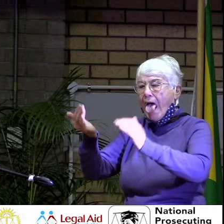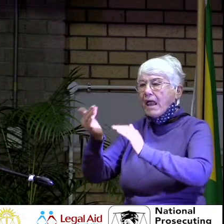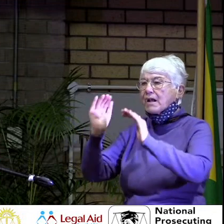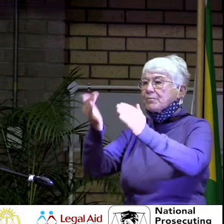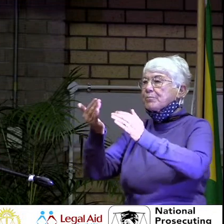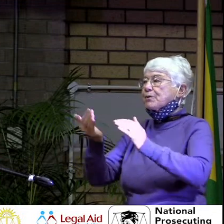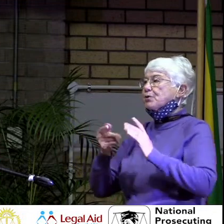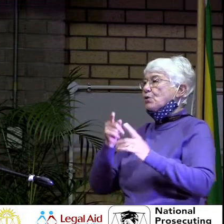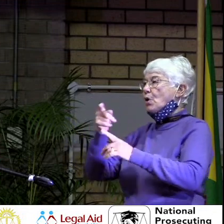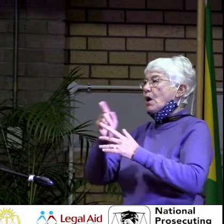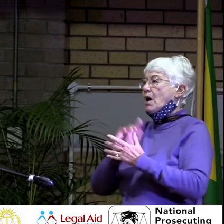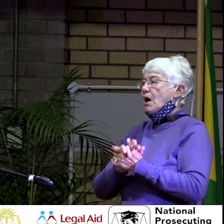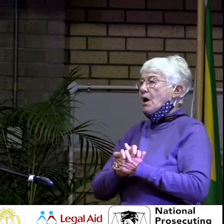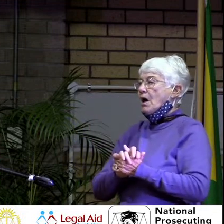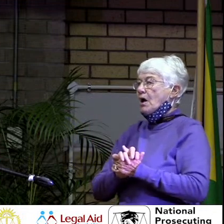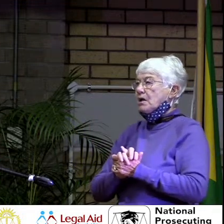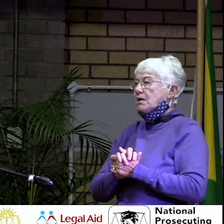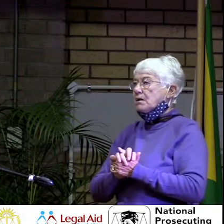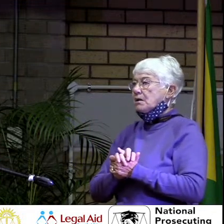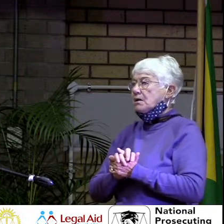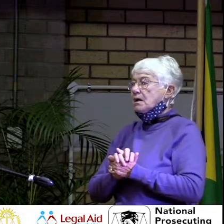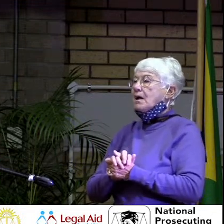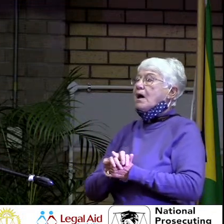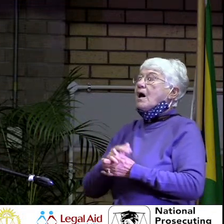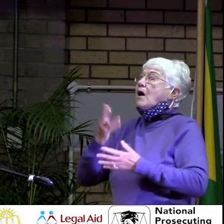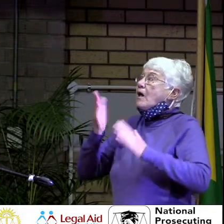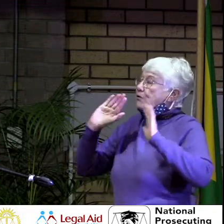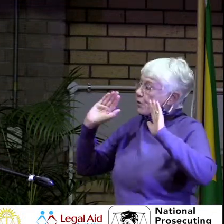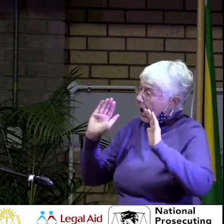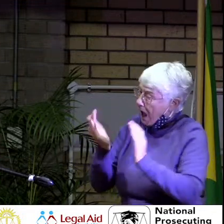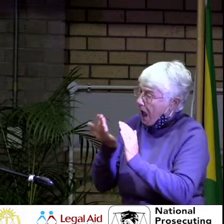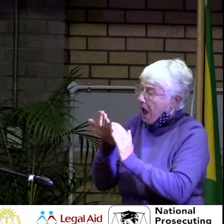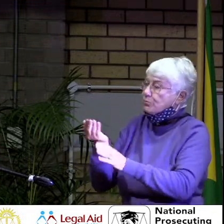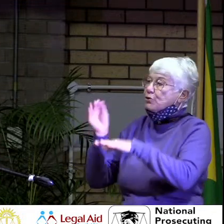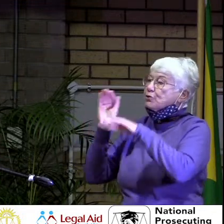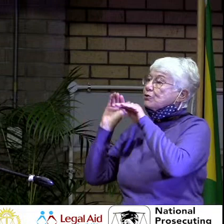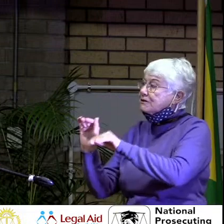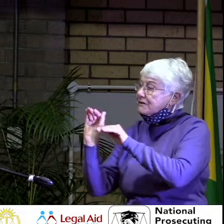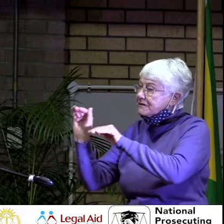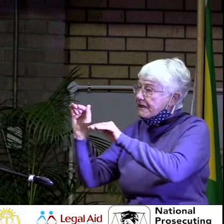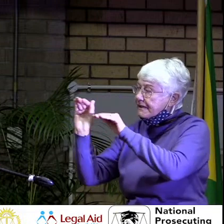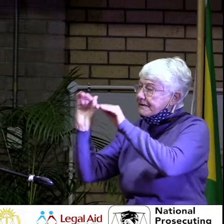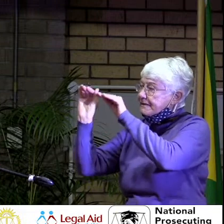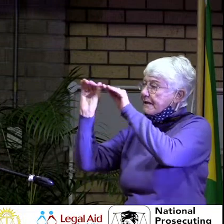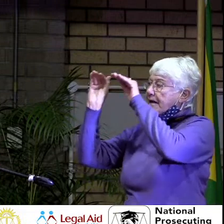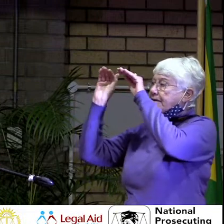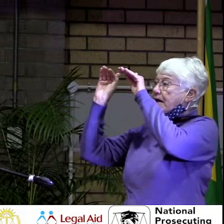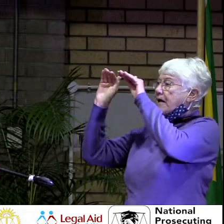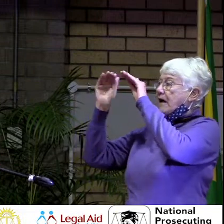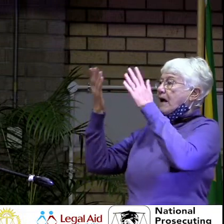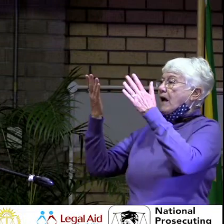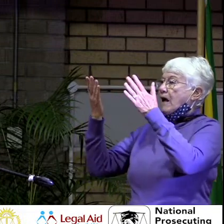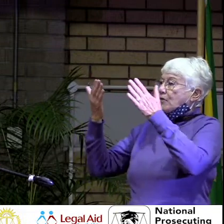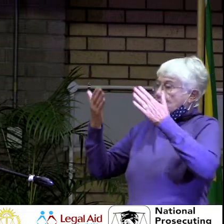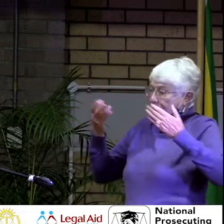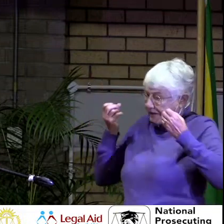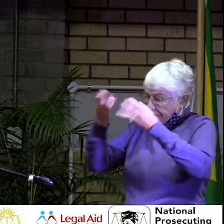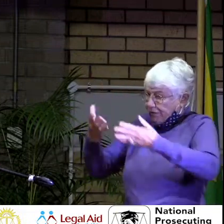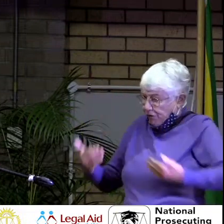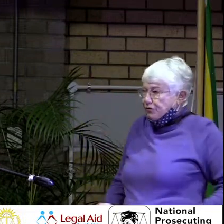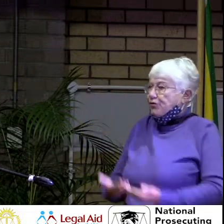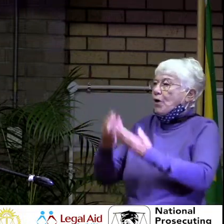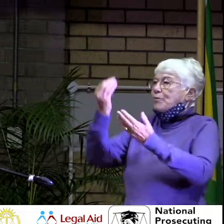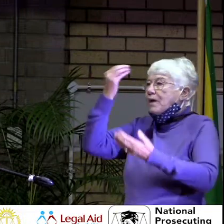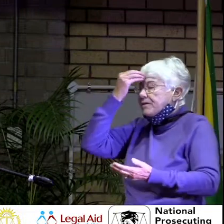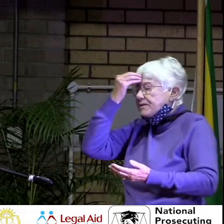these interventions are to increase the training and support to service providers such as police,